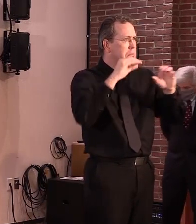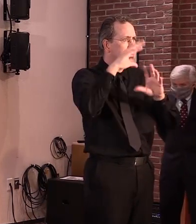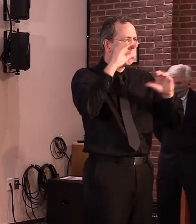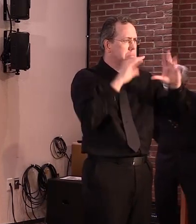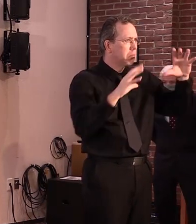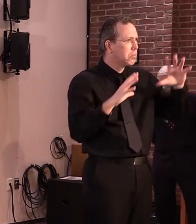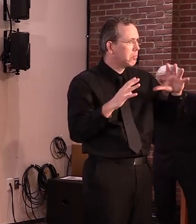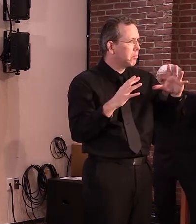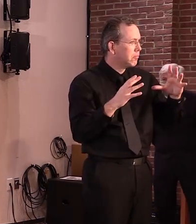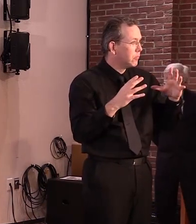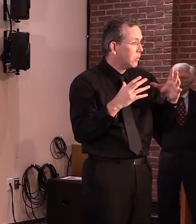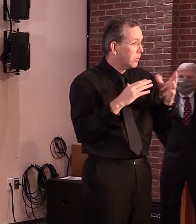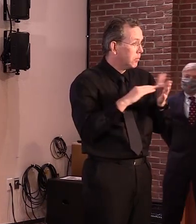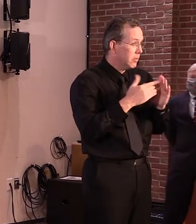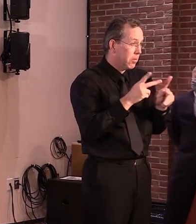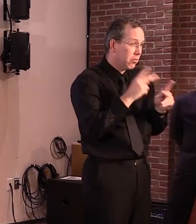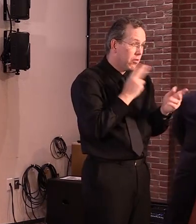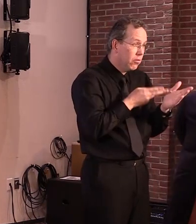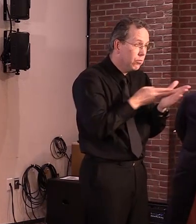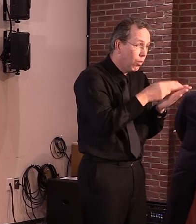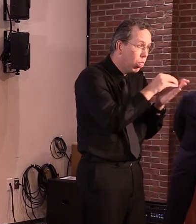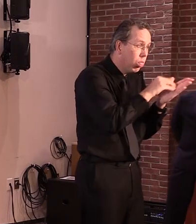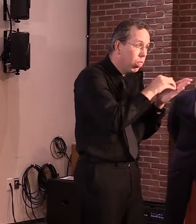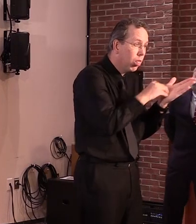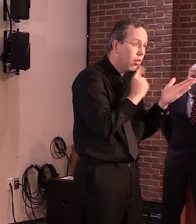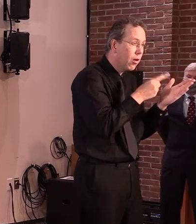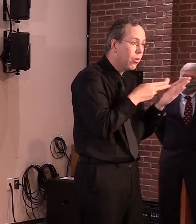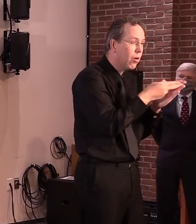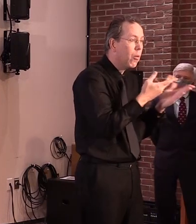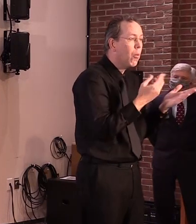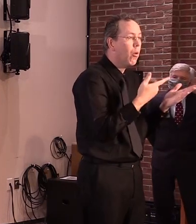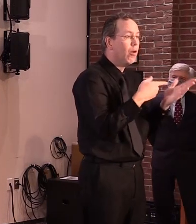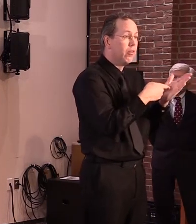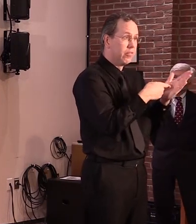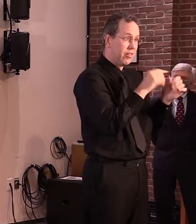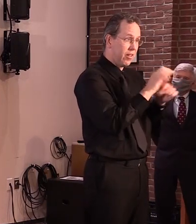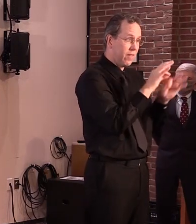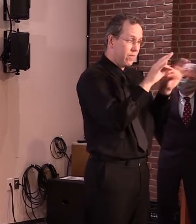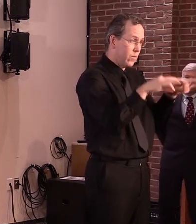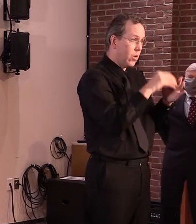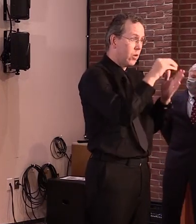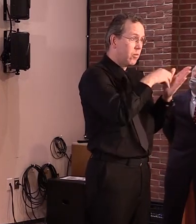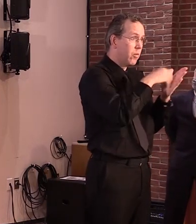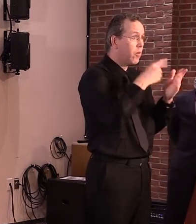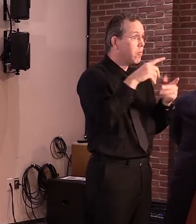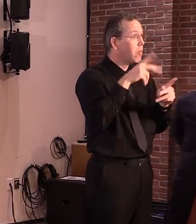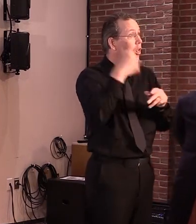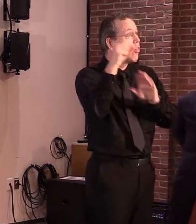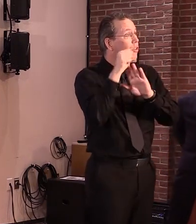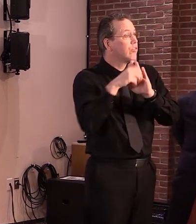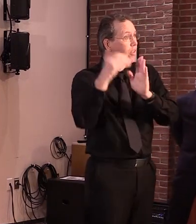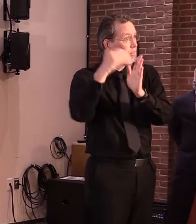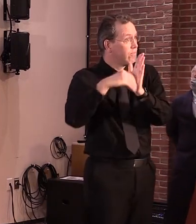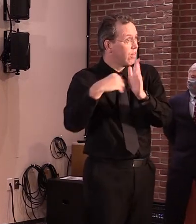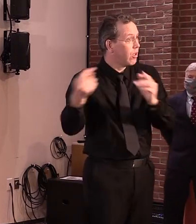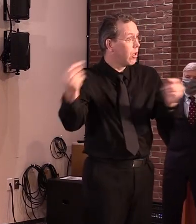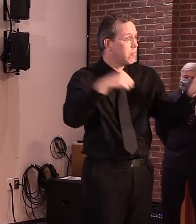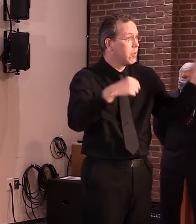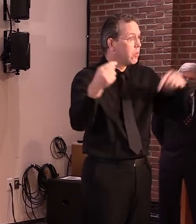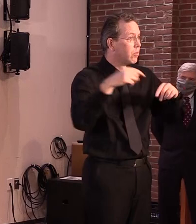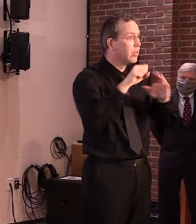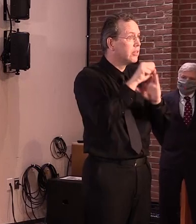those from other states to attest to their own self-quarantine so that they could make weekend visits to their second homes or inns and lodges?